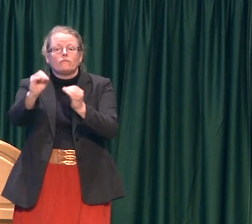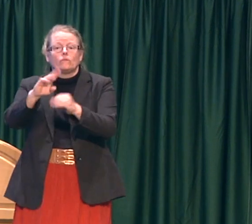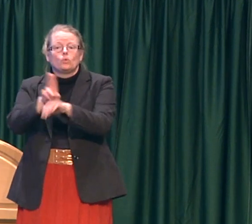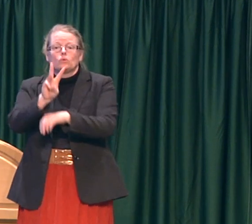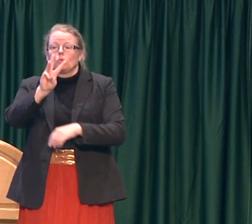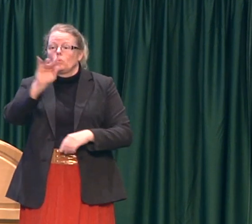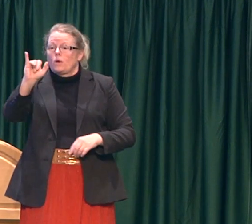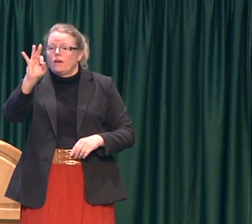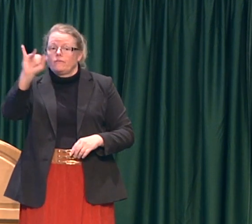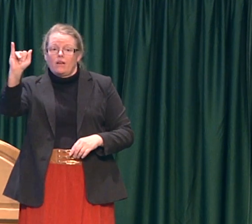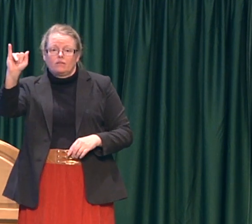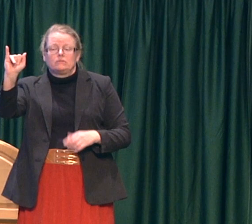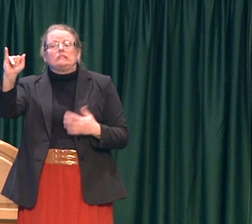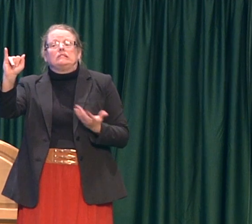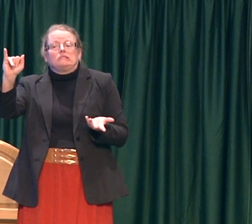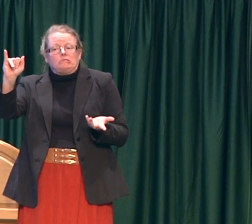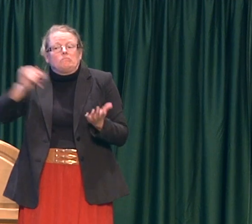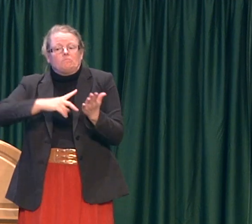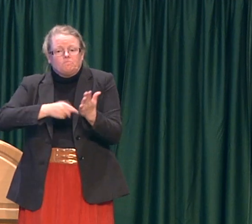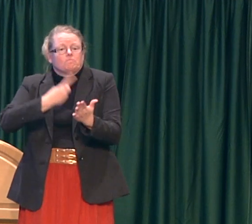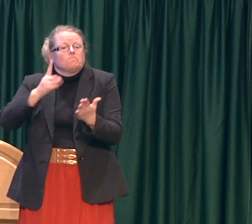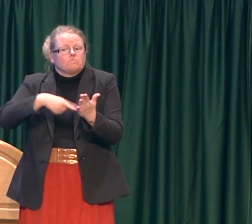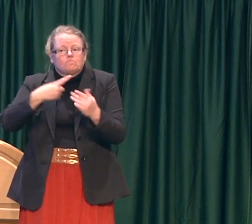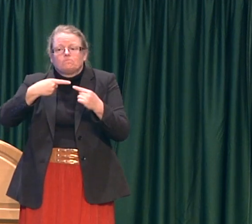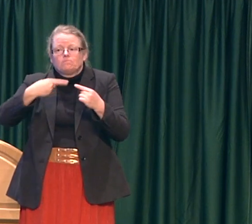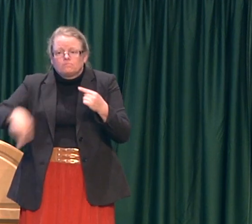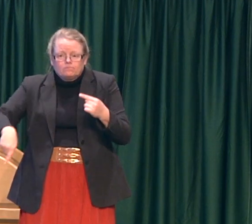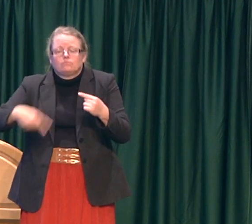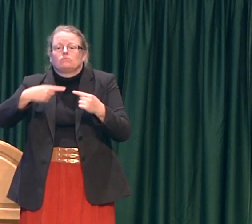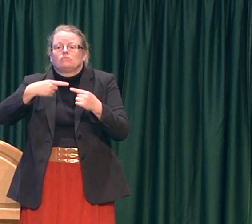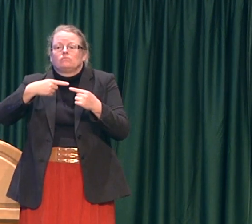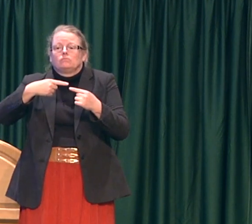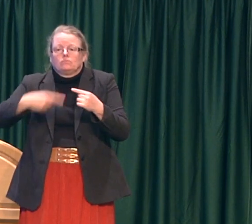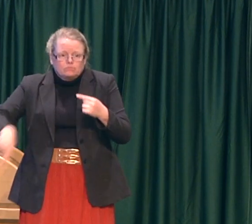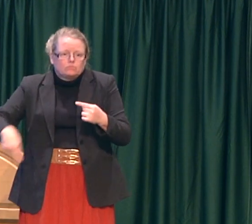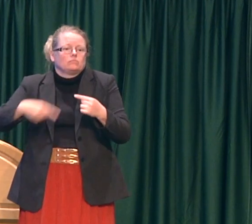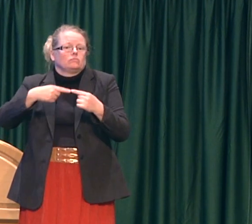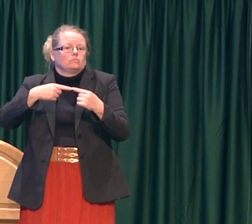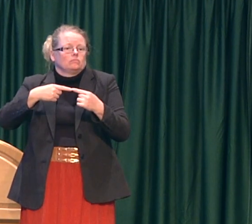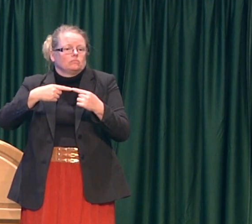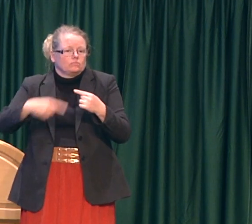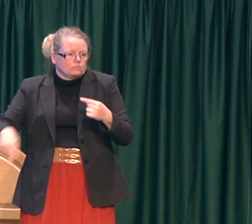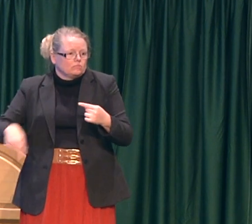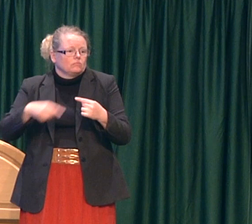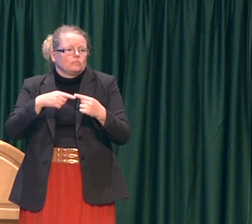But if the doctor's office is using Wi-Fi, then sometimes that causes disruptions in the connection.